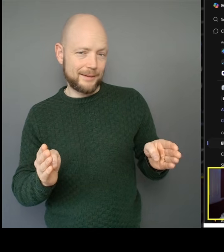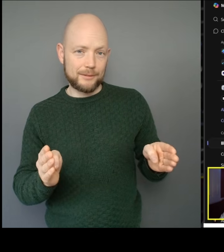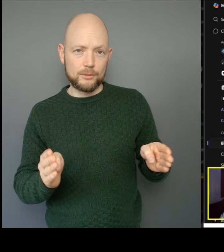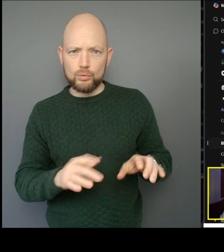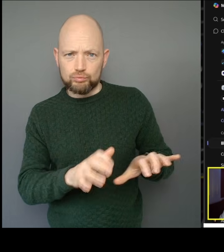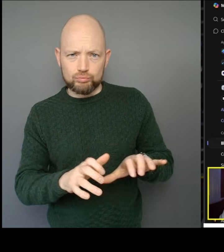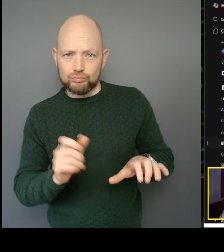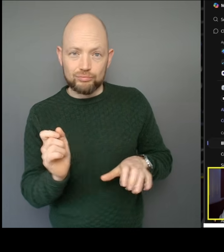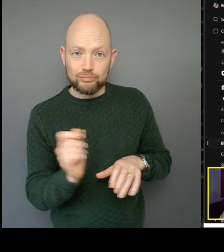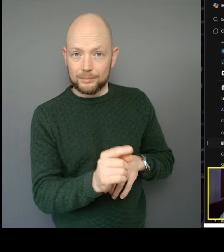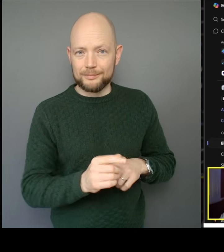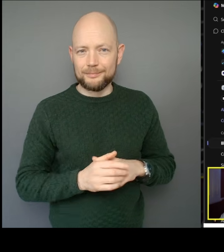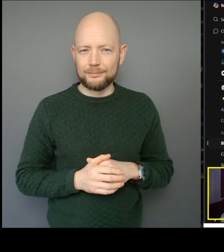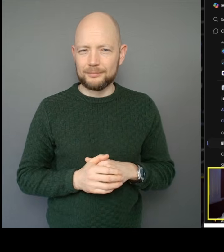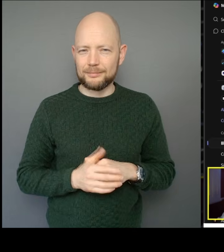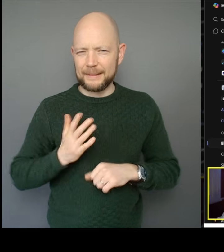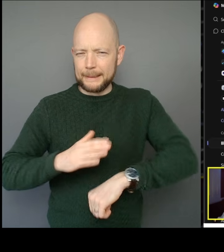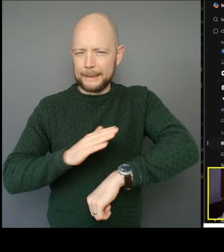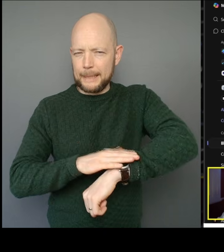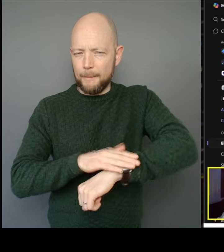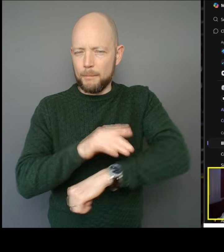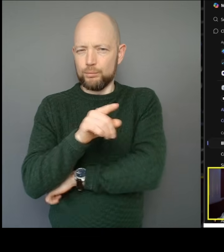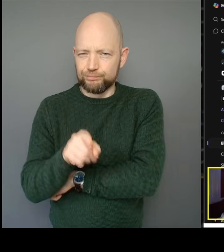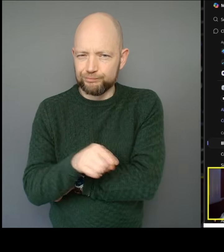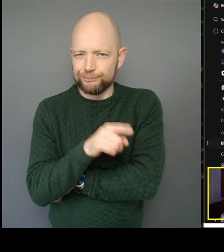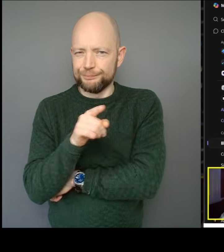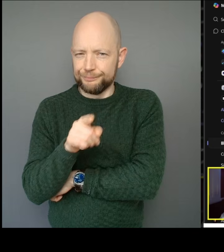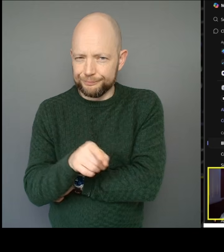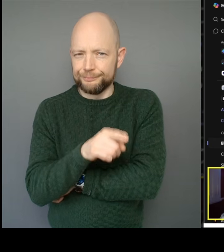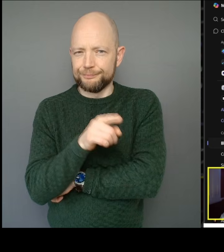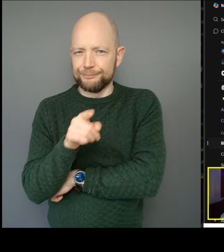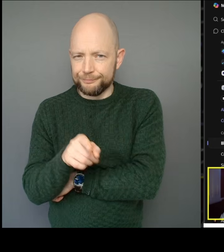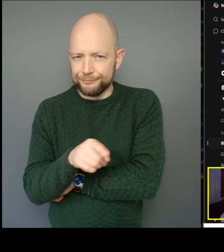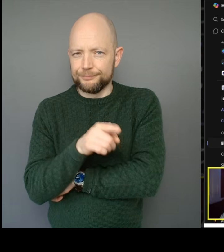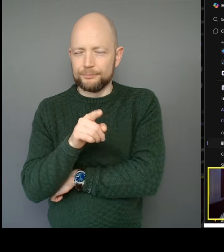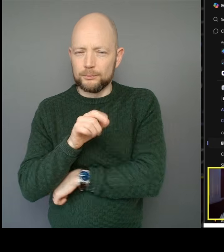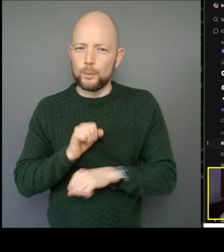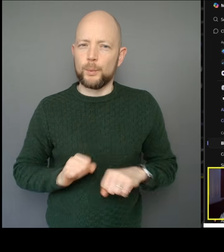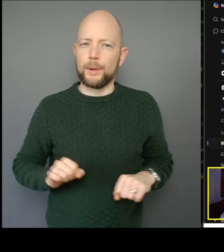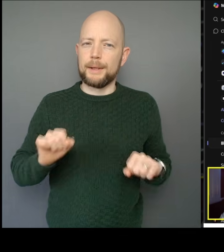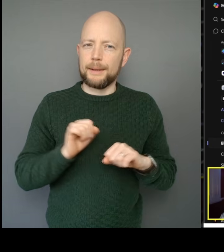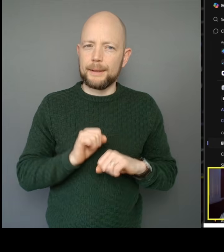run. And this takes a little bit of time. And as it's going through its process, you can